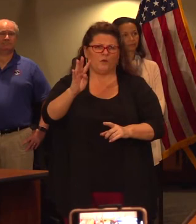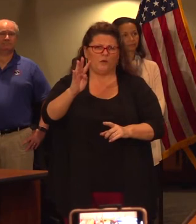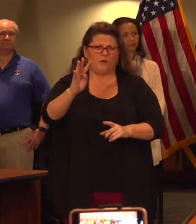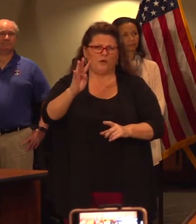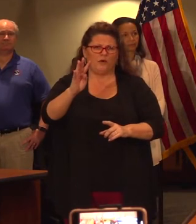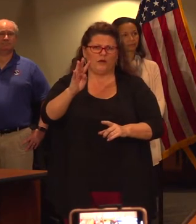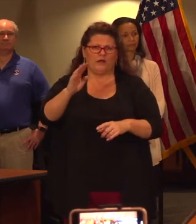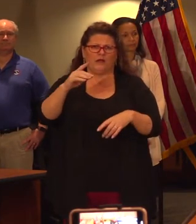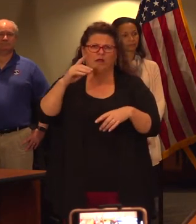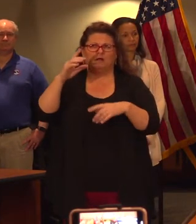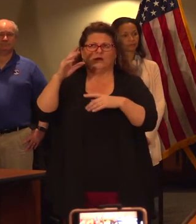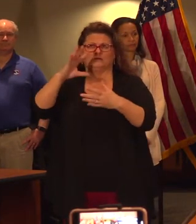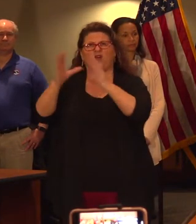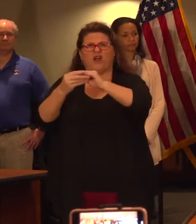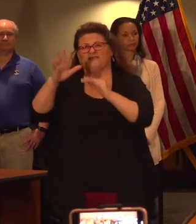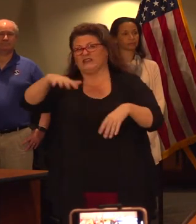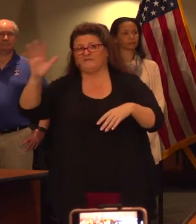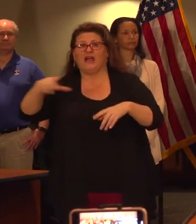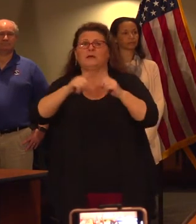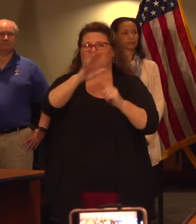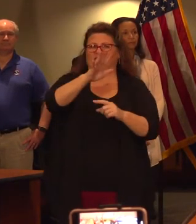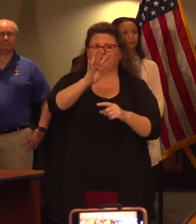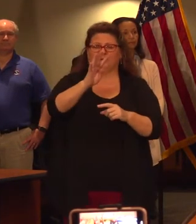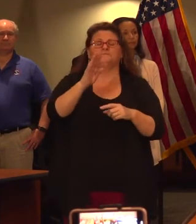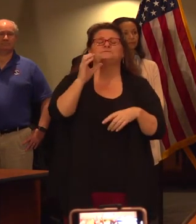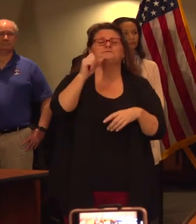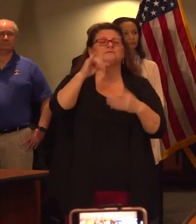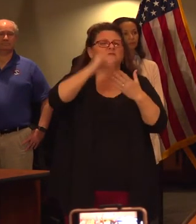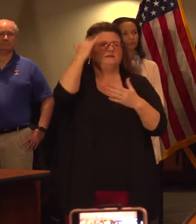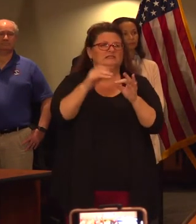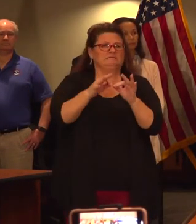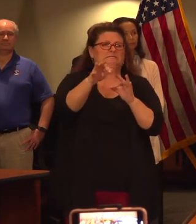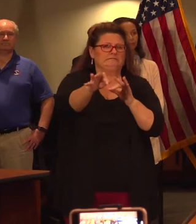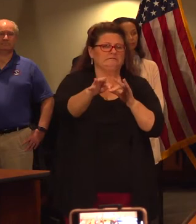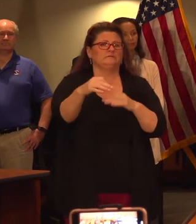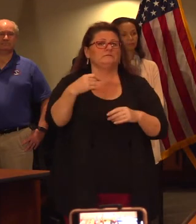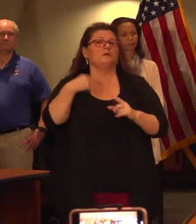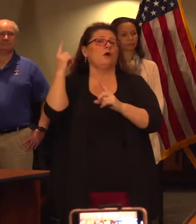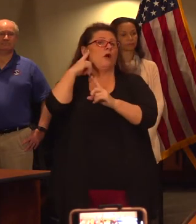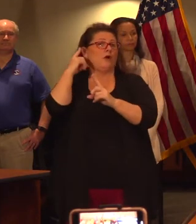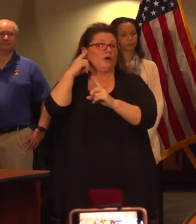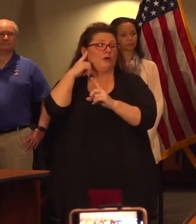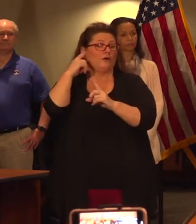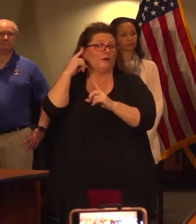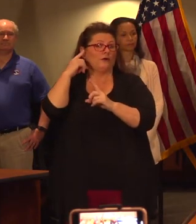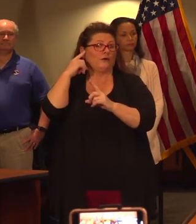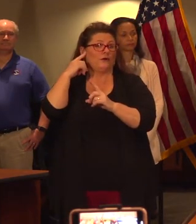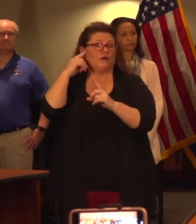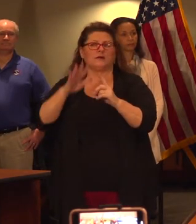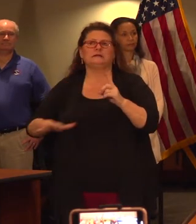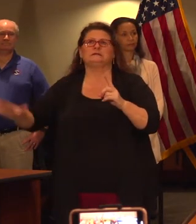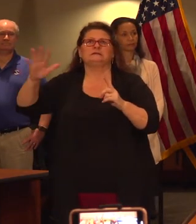counting the territories. And the good news that is coming, and we're hearing more and more, is as we can tell around the country,